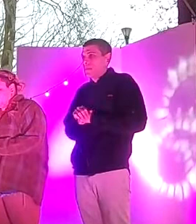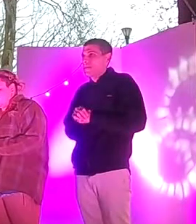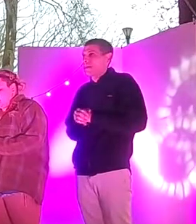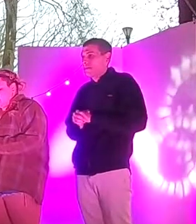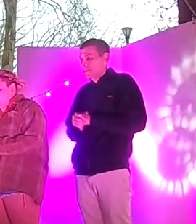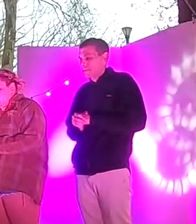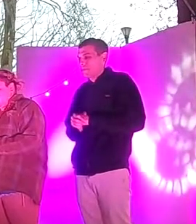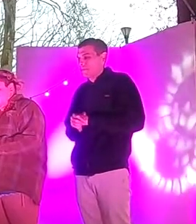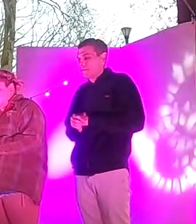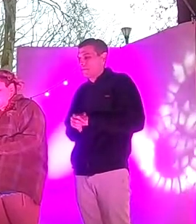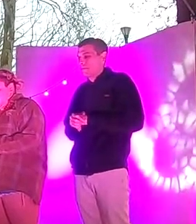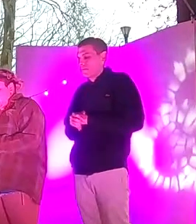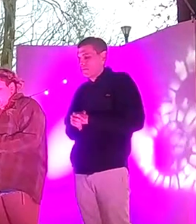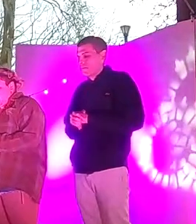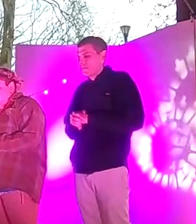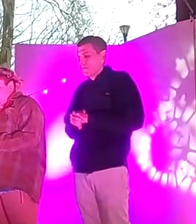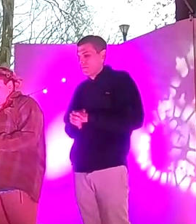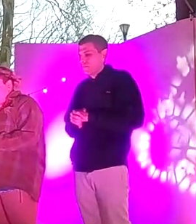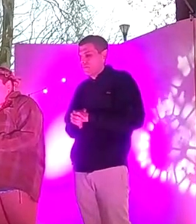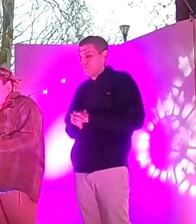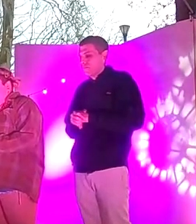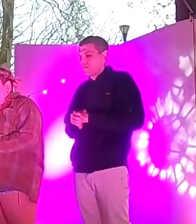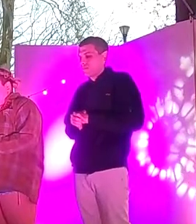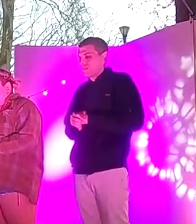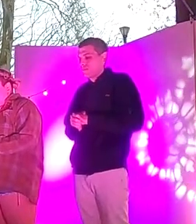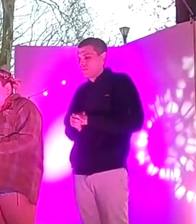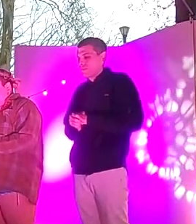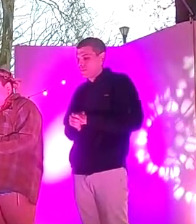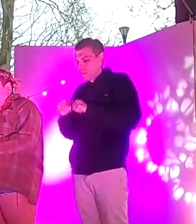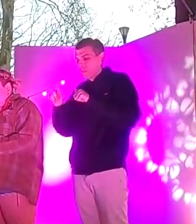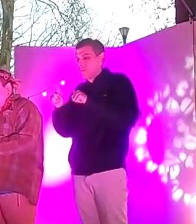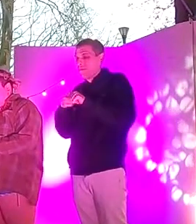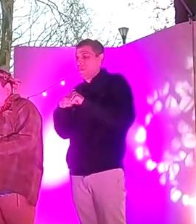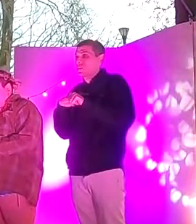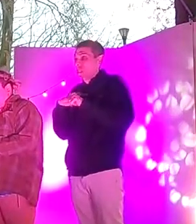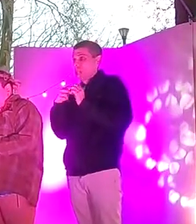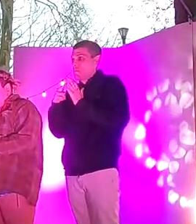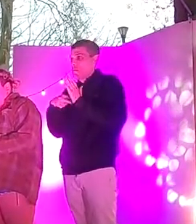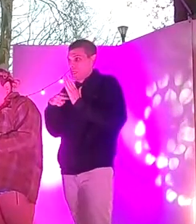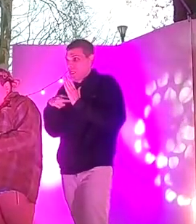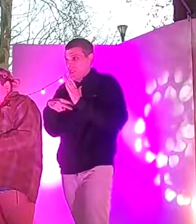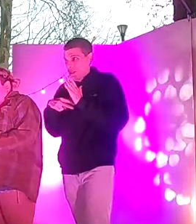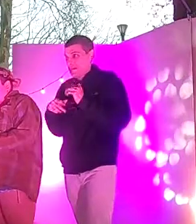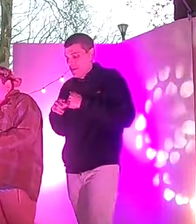This first piece I'm going to be reading.